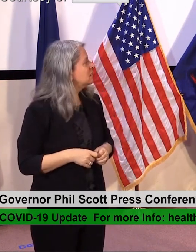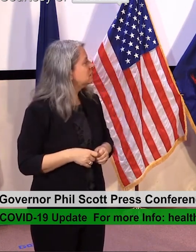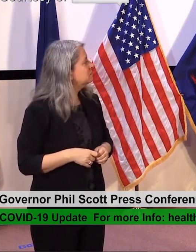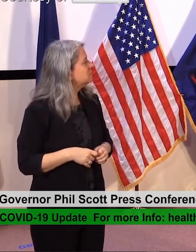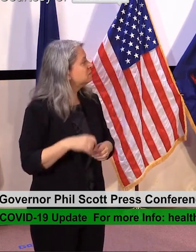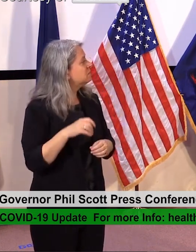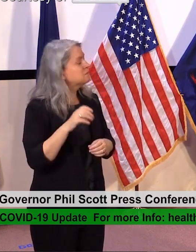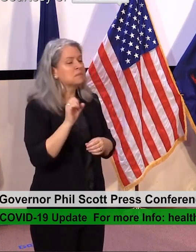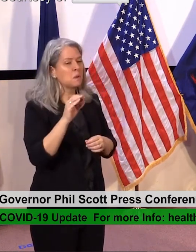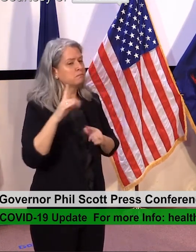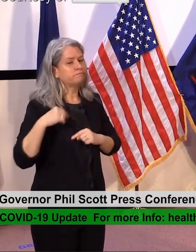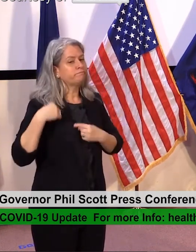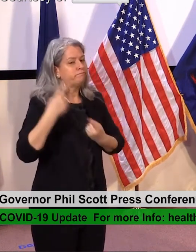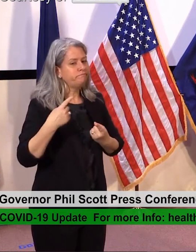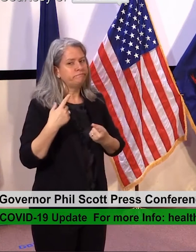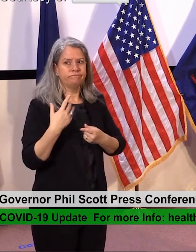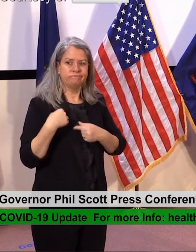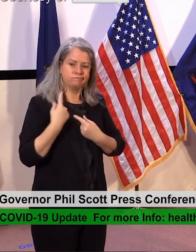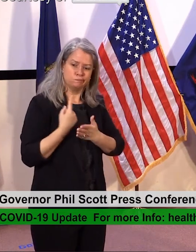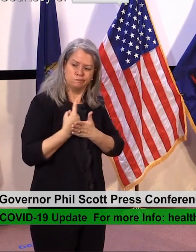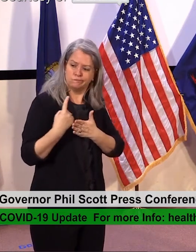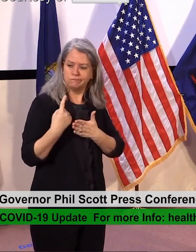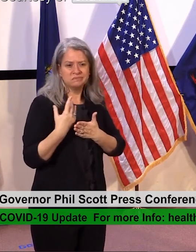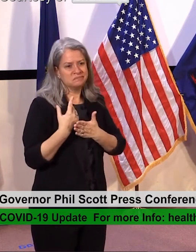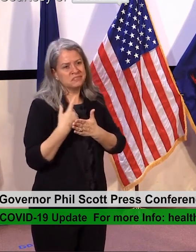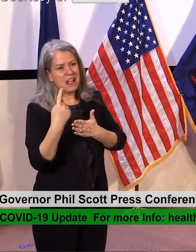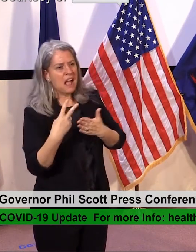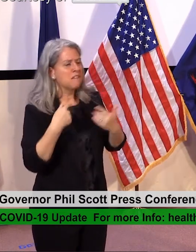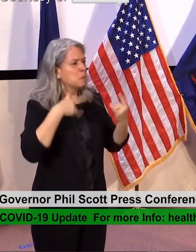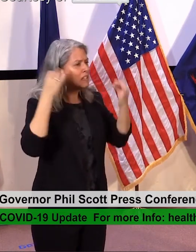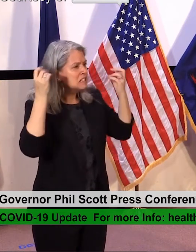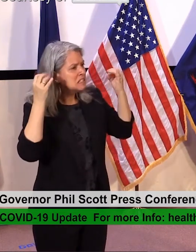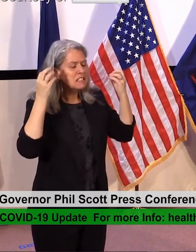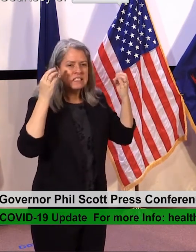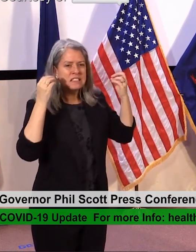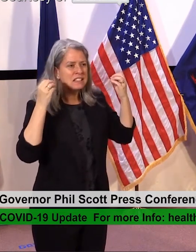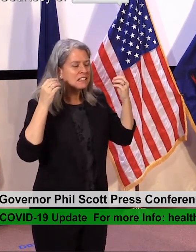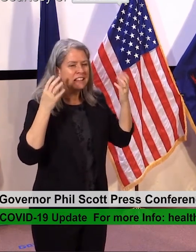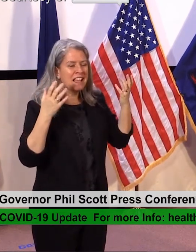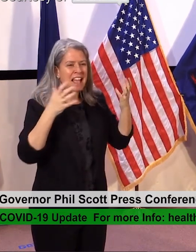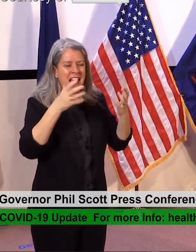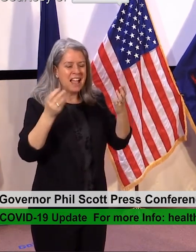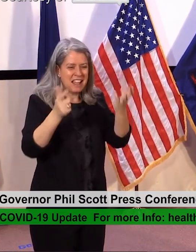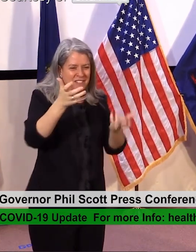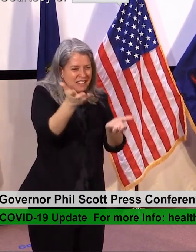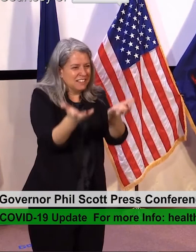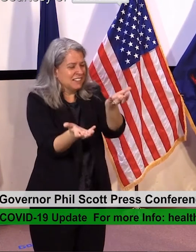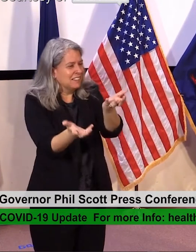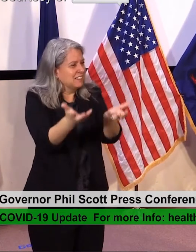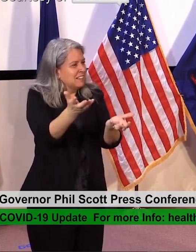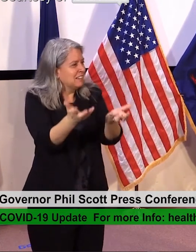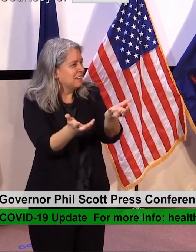We've thought a lot about this over the last week or so, and it's we don't want anyone